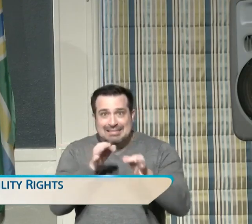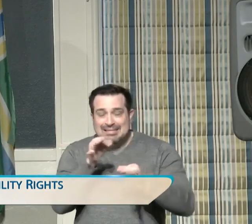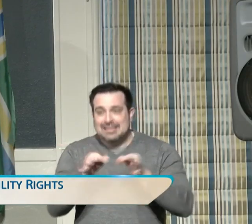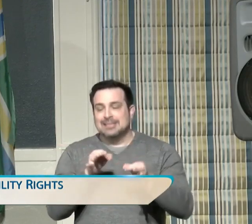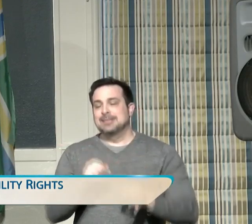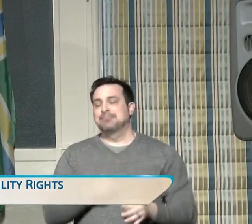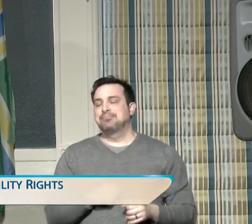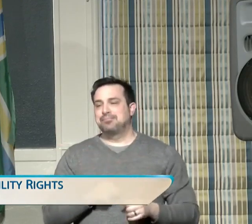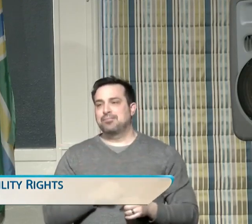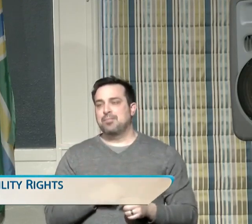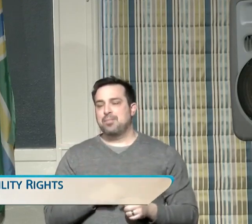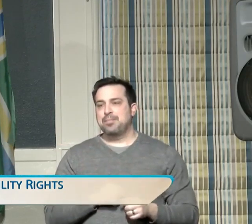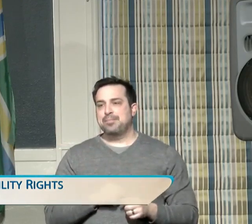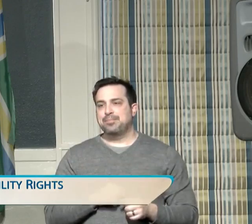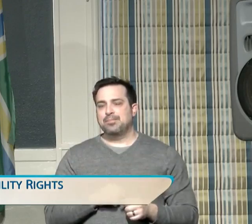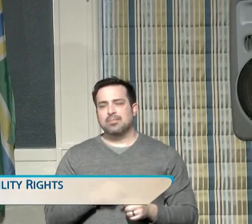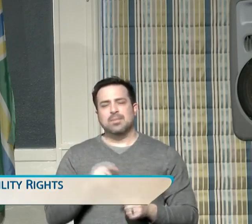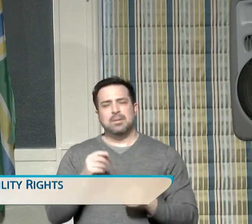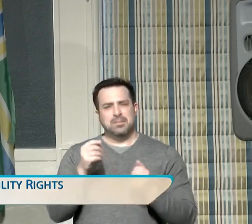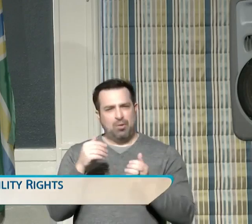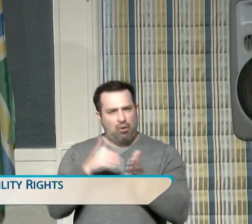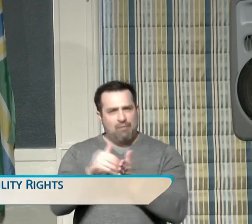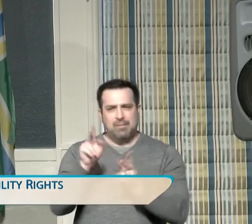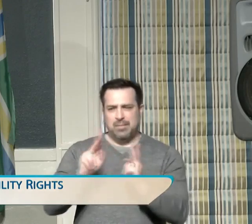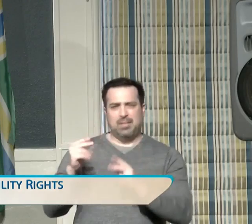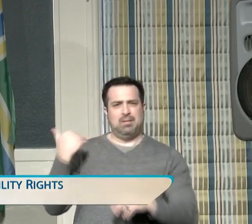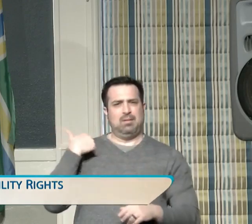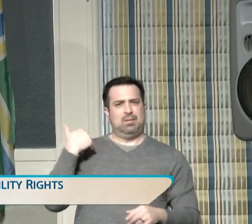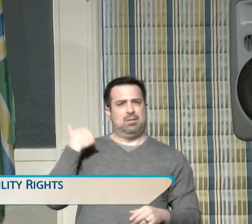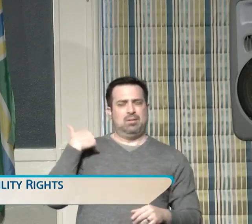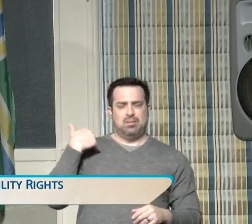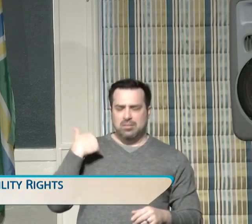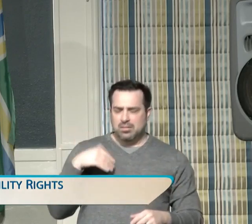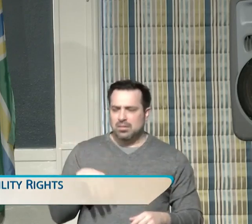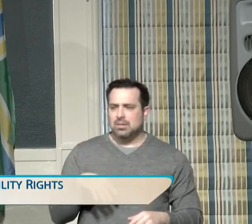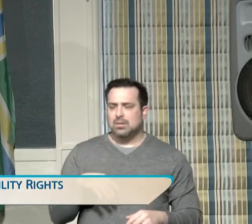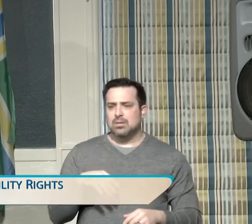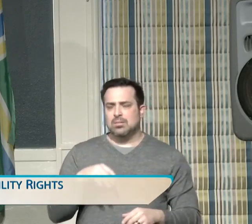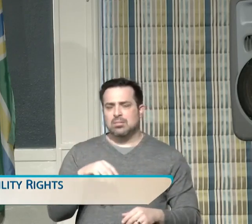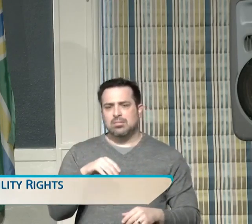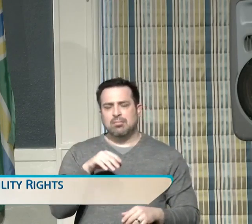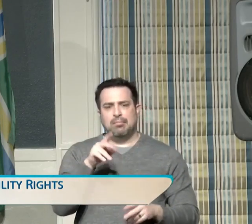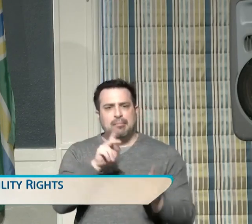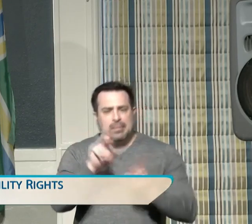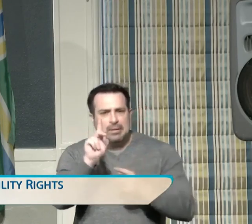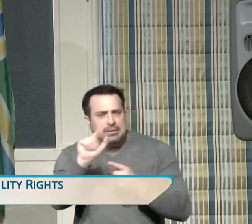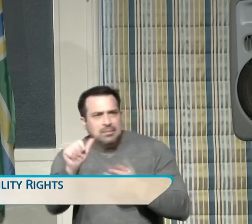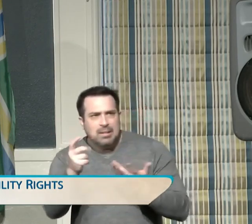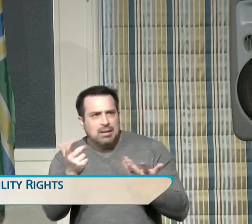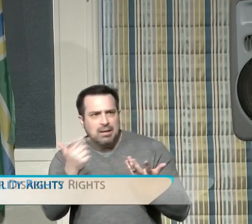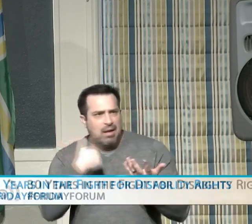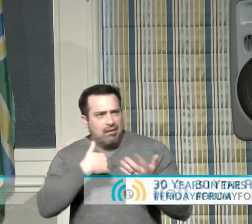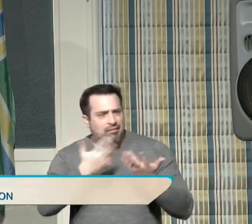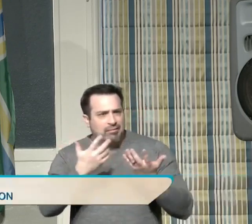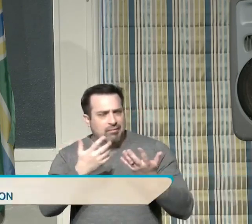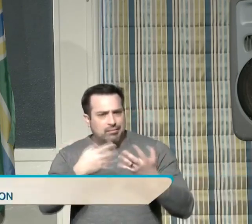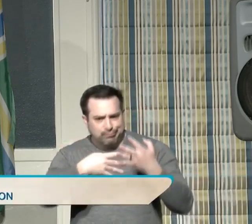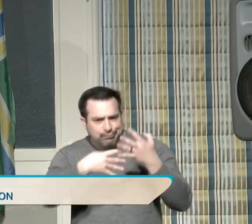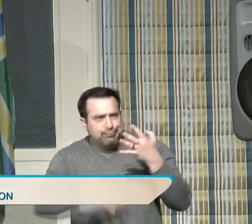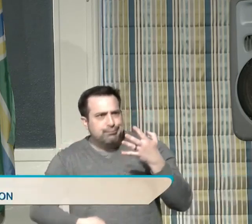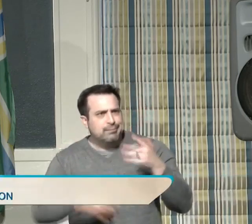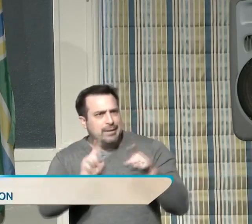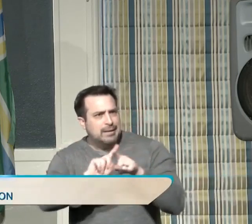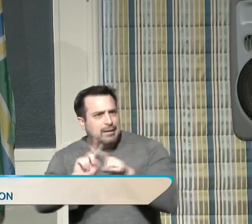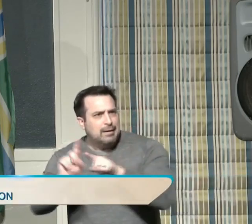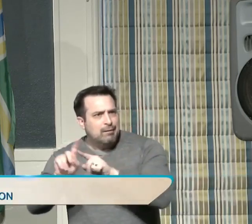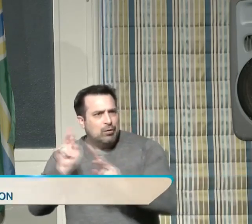Because one of the things I'm asked fairly frequently is, well, people with disabilities, aren't there sort of all sorts of different people, and why